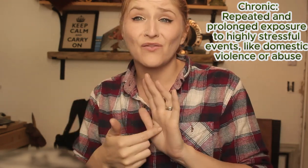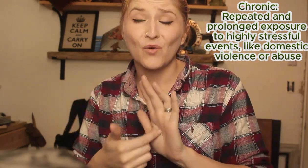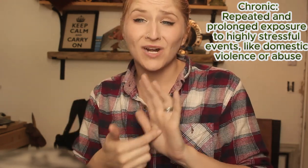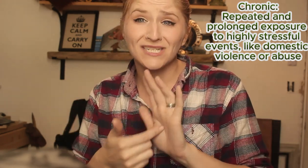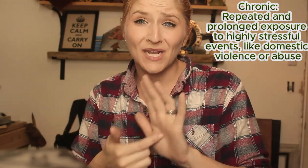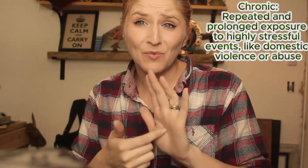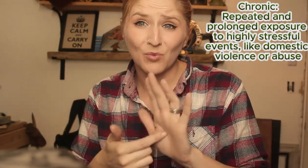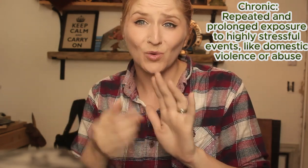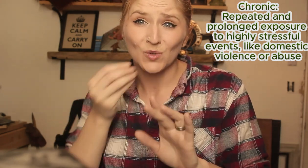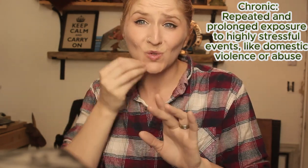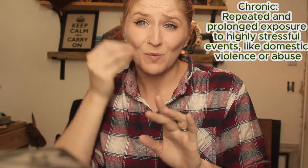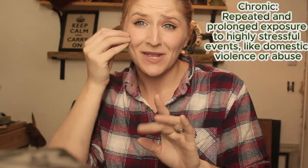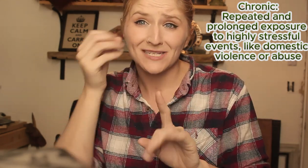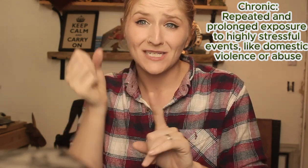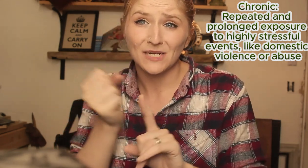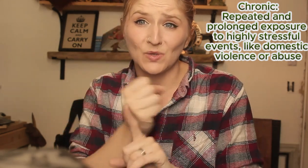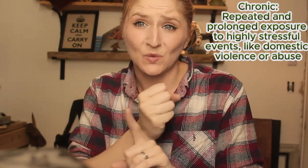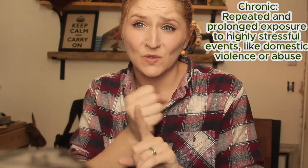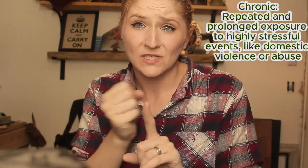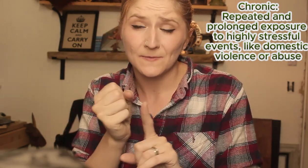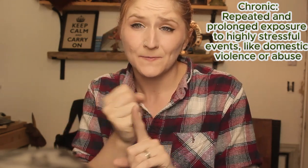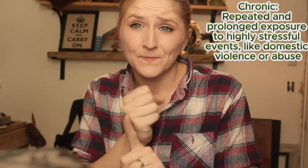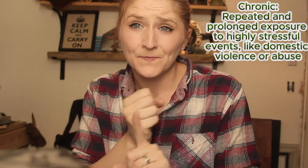For example, domestic abuse,